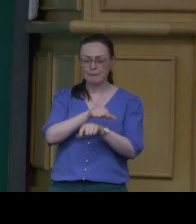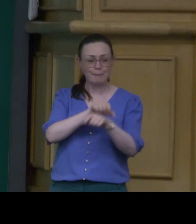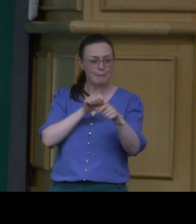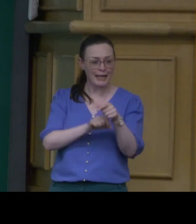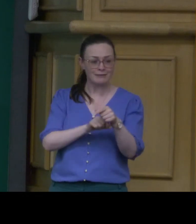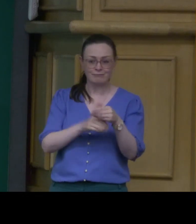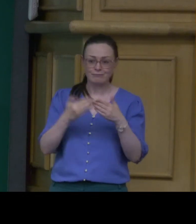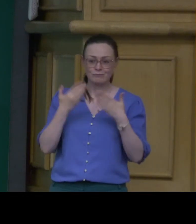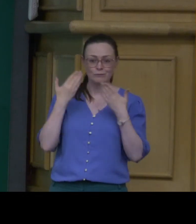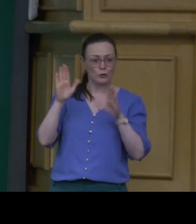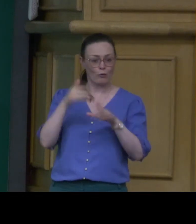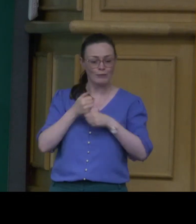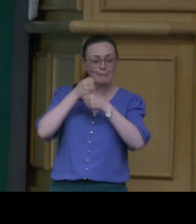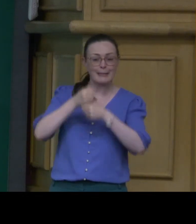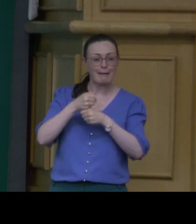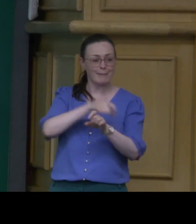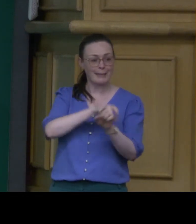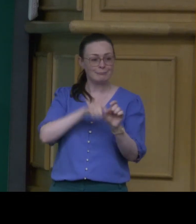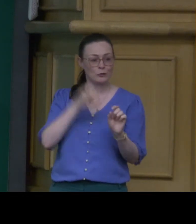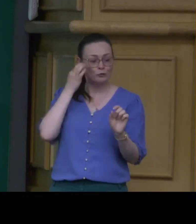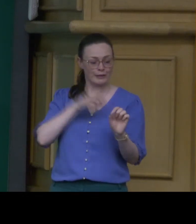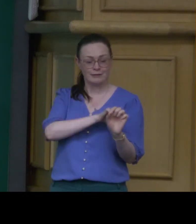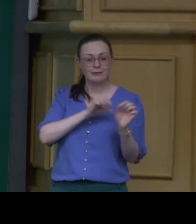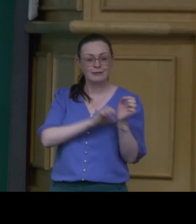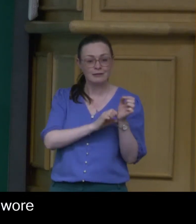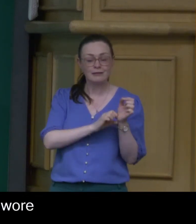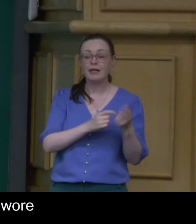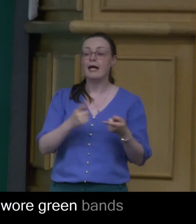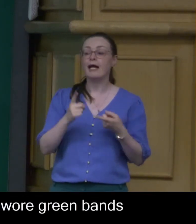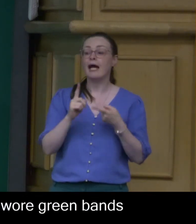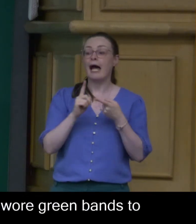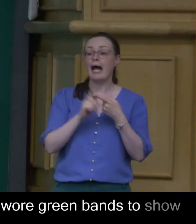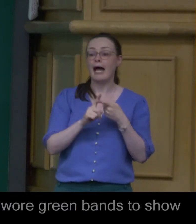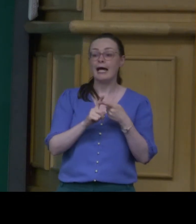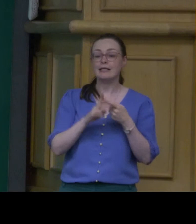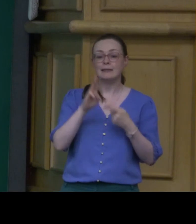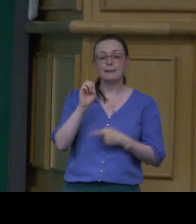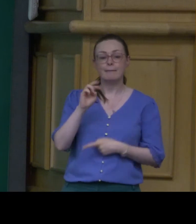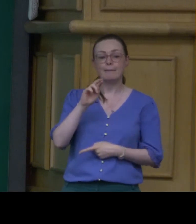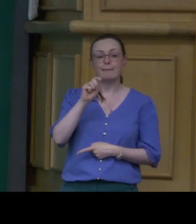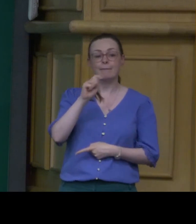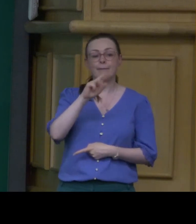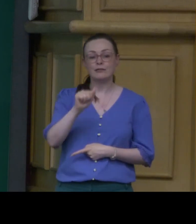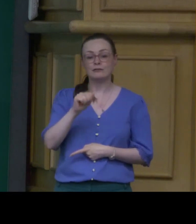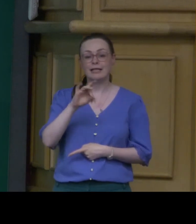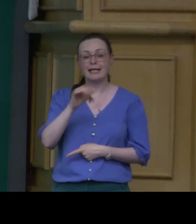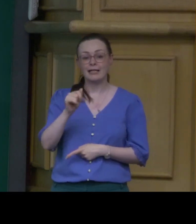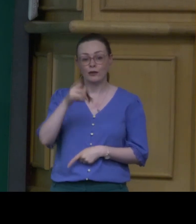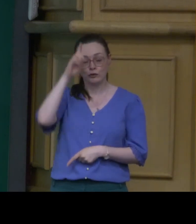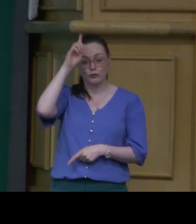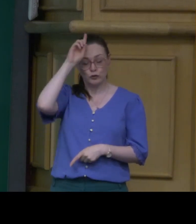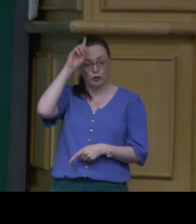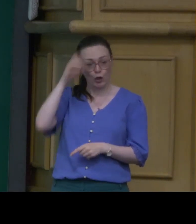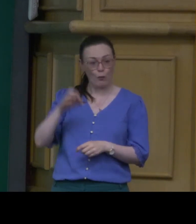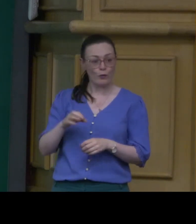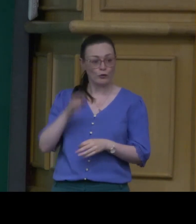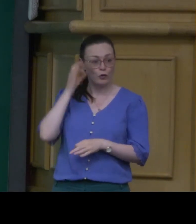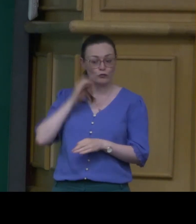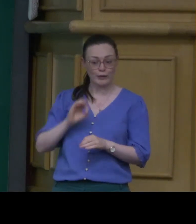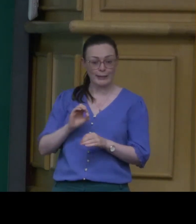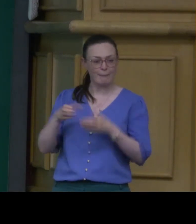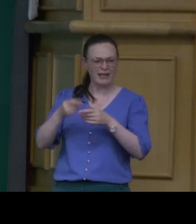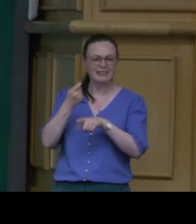to designate the campaign or to show their campaign. And as it happened, Petra Kelly, German Green Party, then they were called